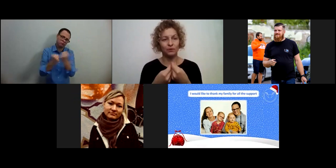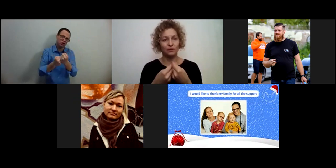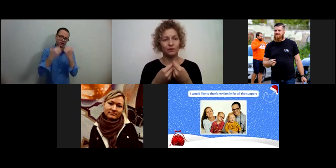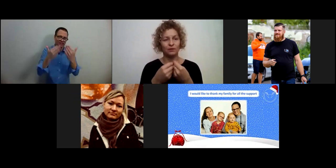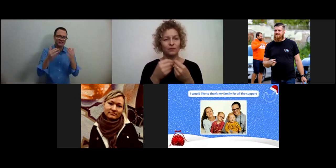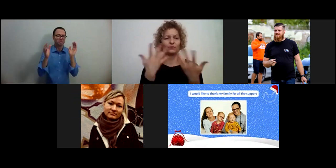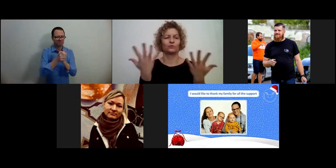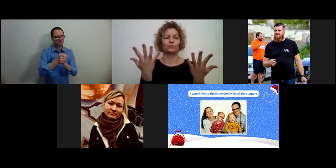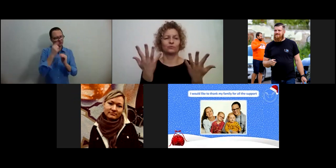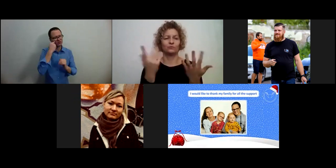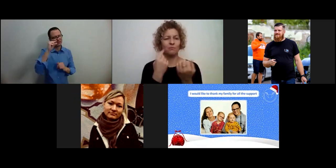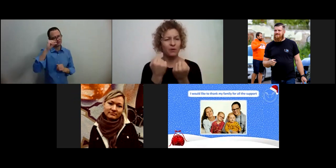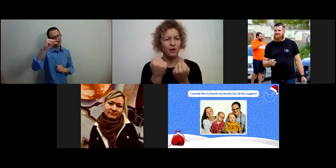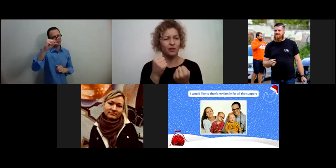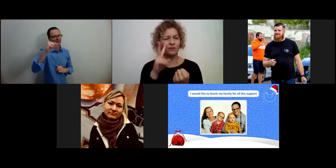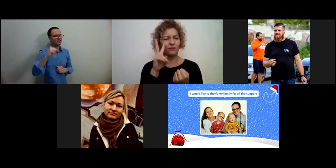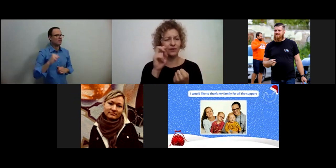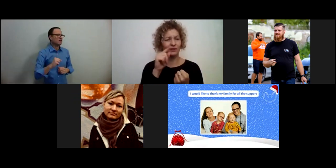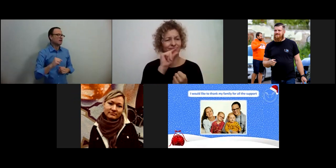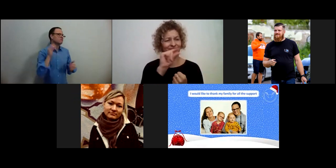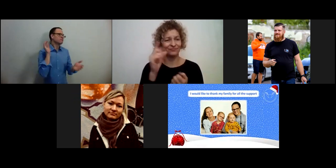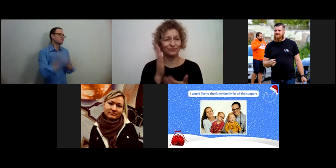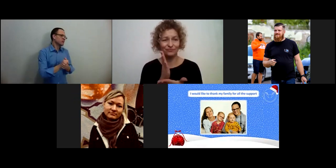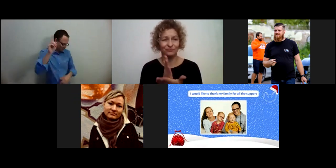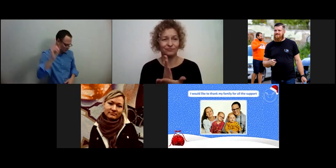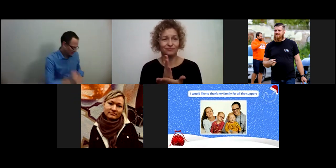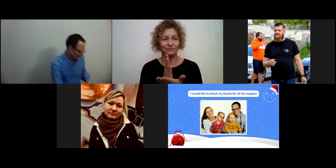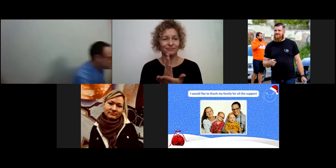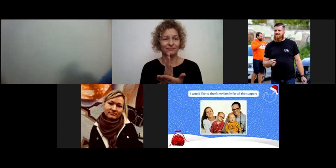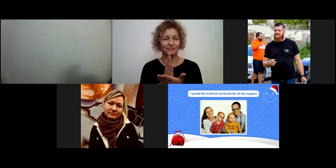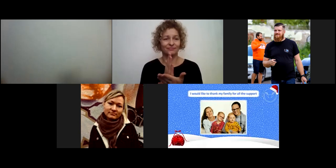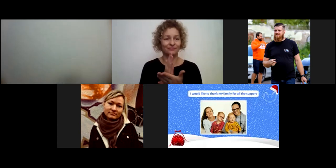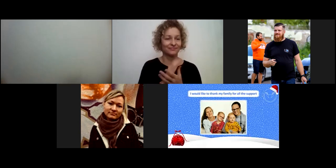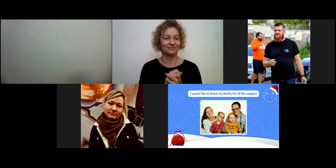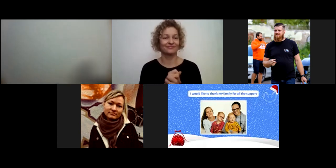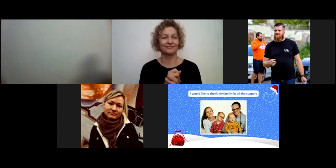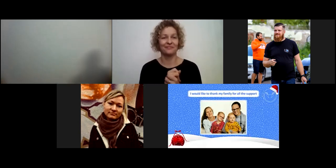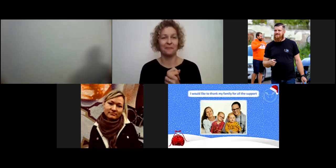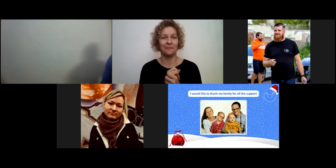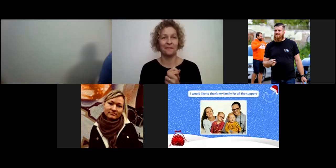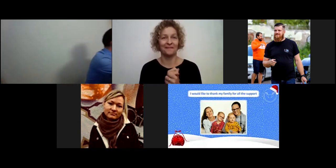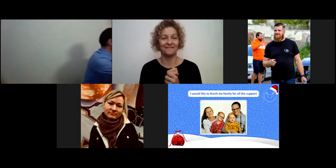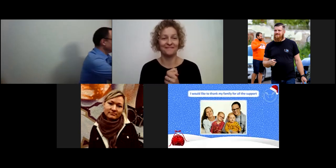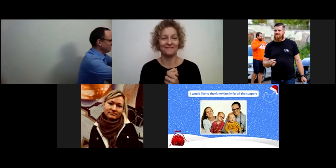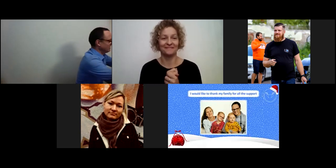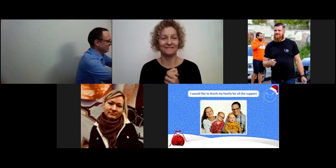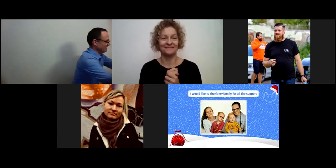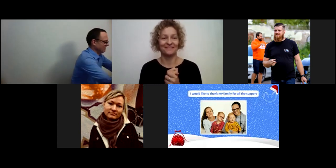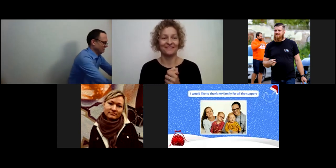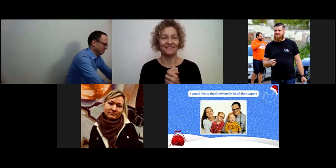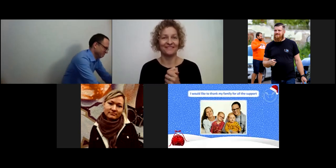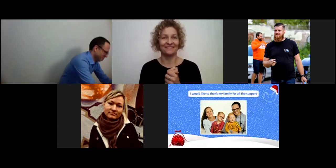Now, my dear family members, thank you. We've been not seeing each other very much. And just give